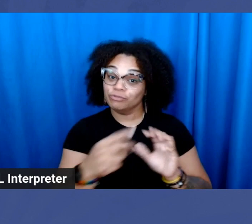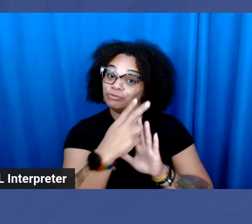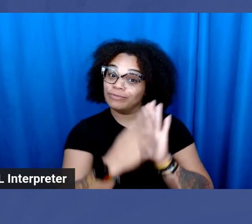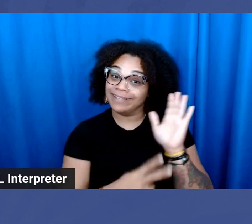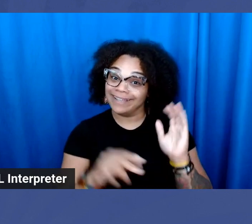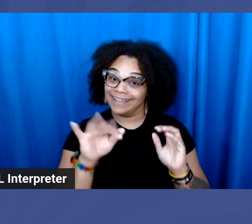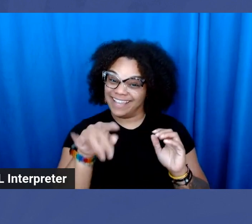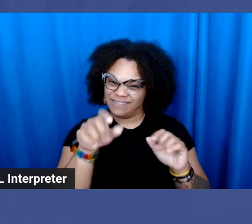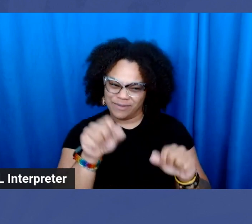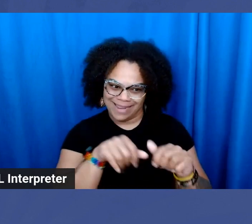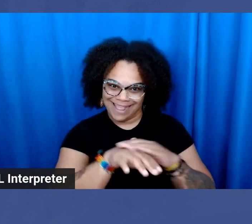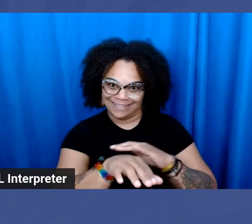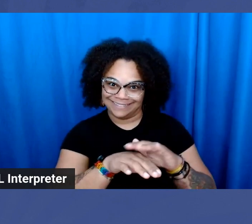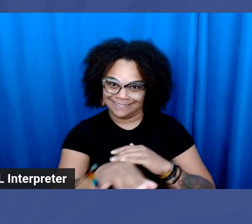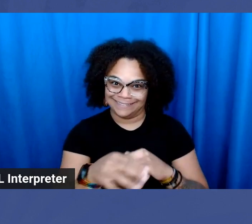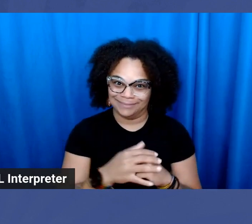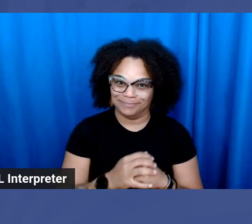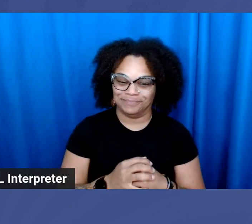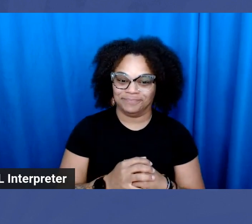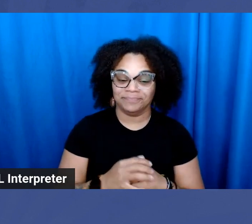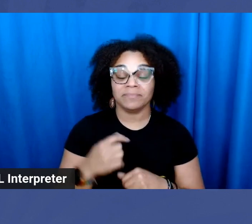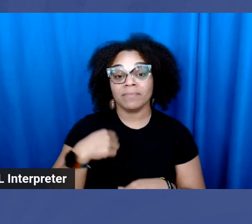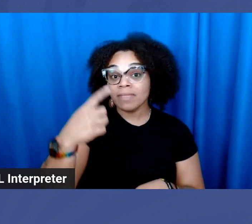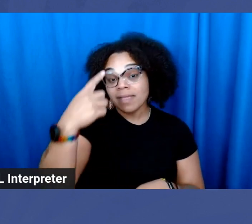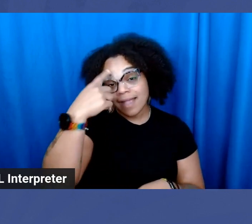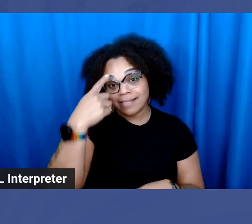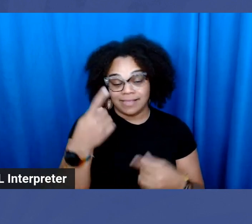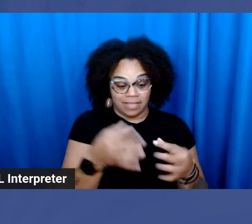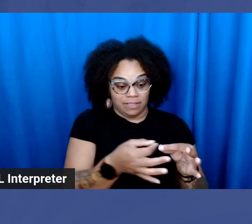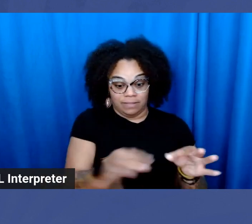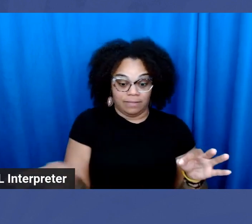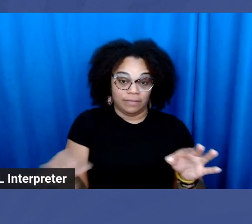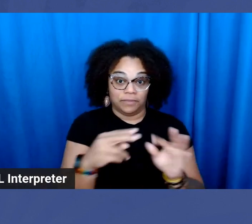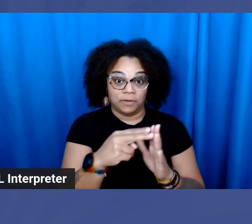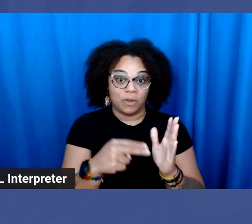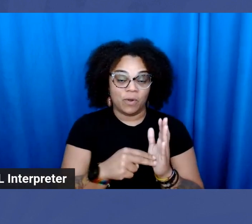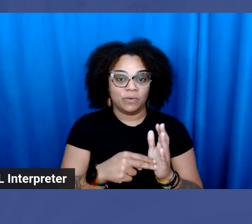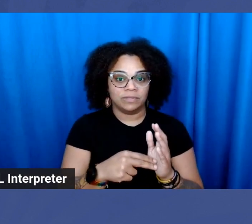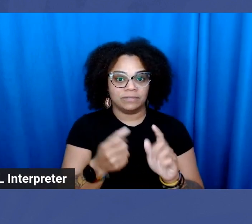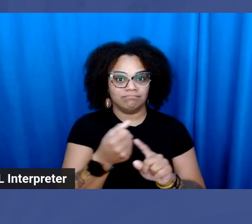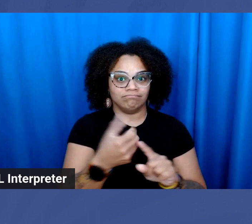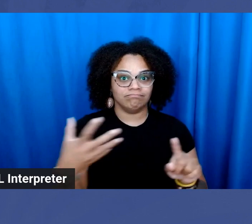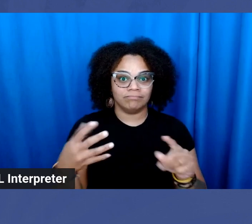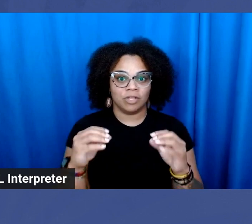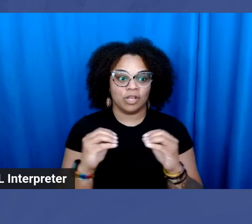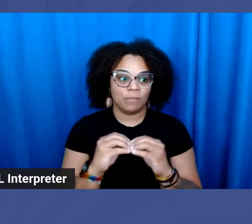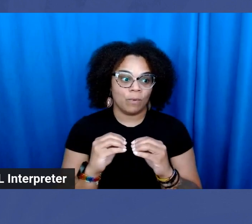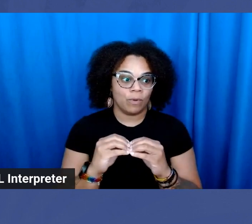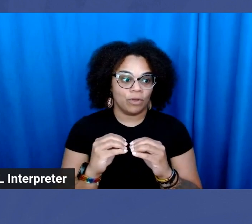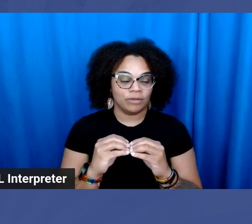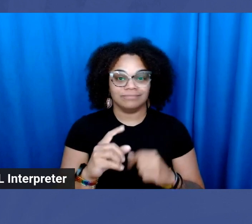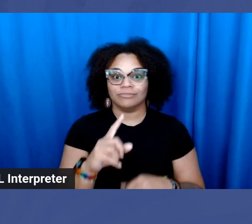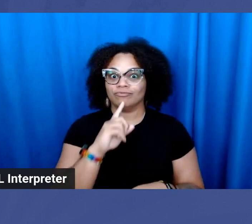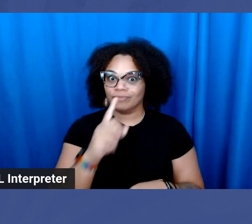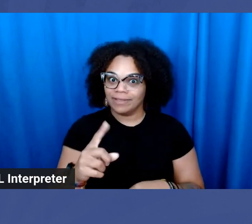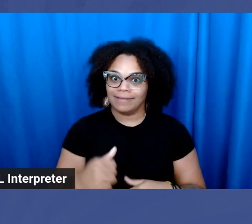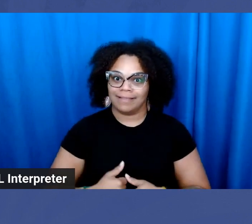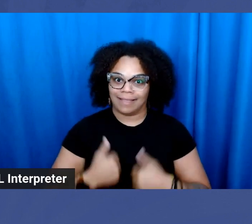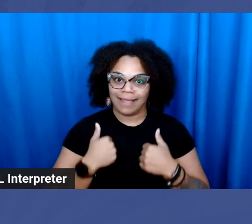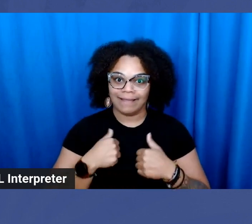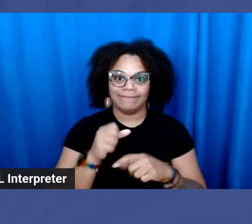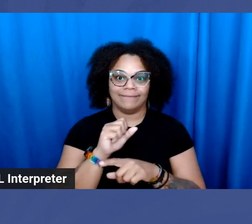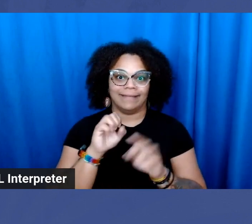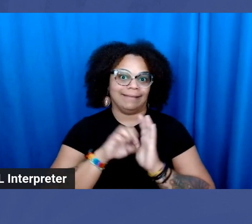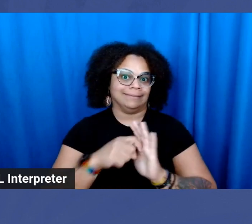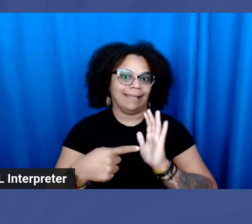you have access to it, because I think they discuss some of the more real life examples of some of the things